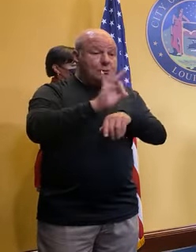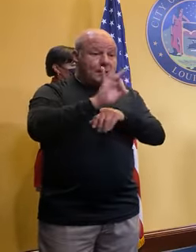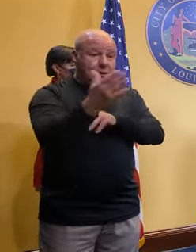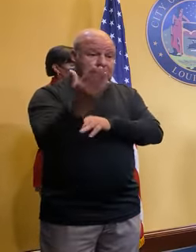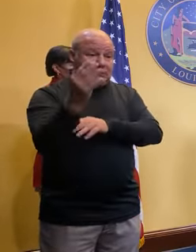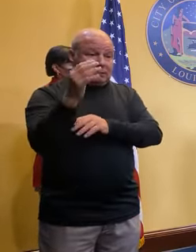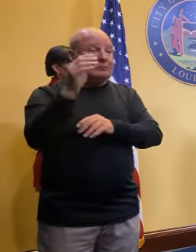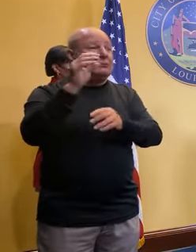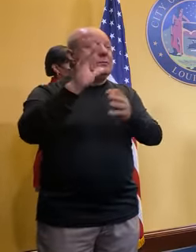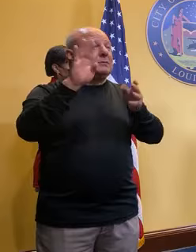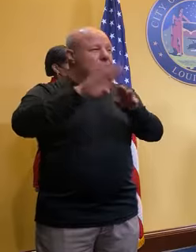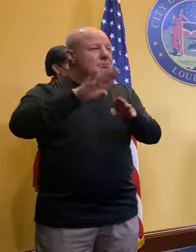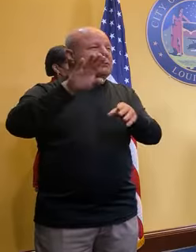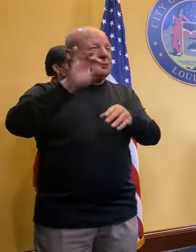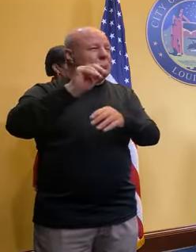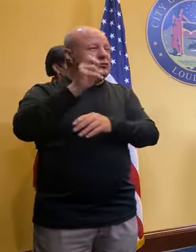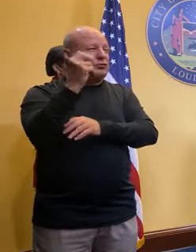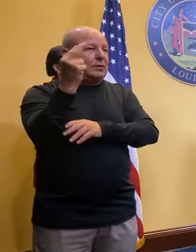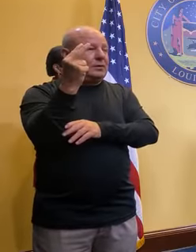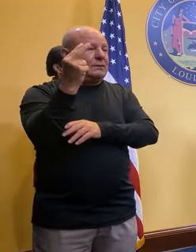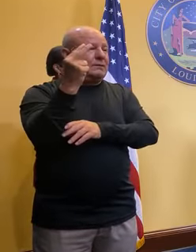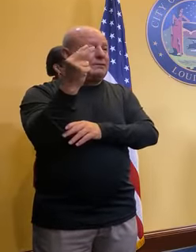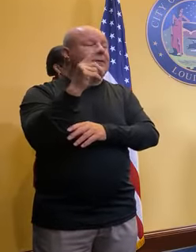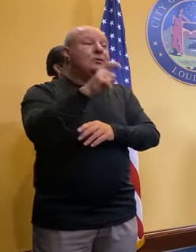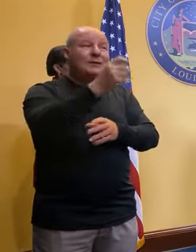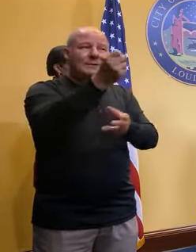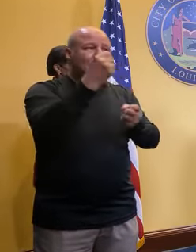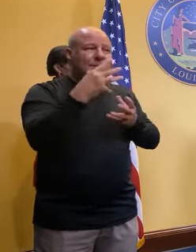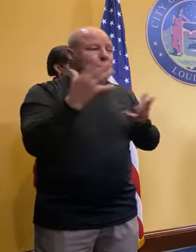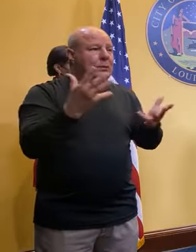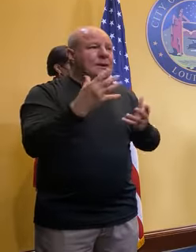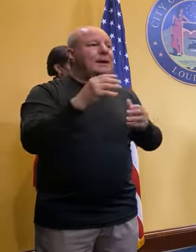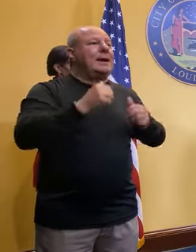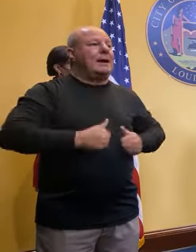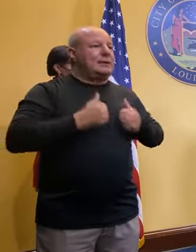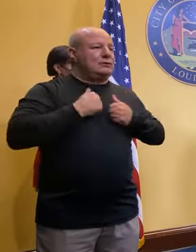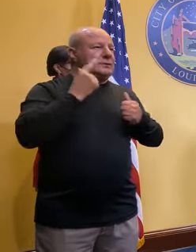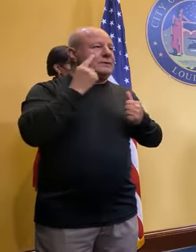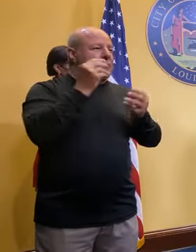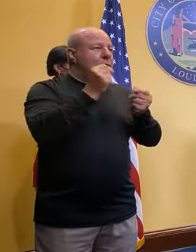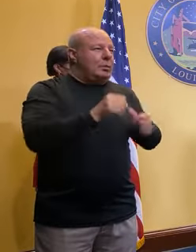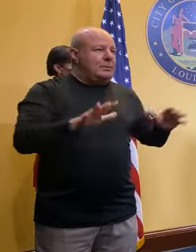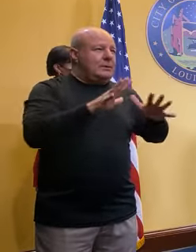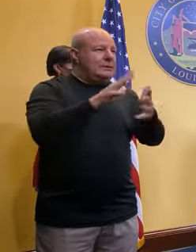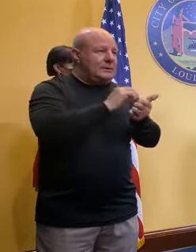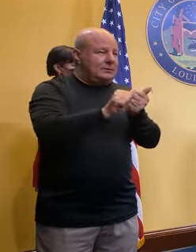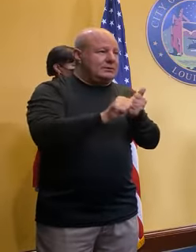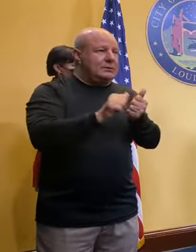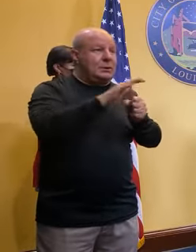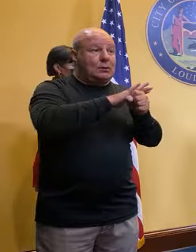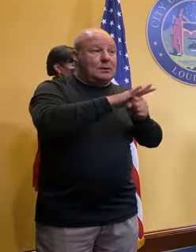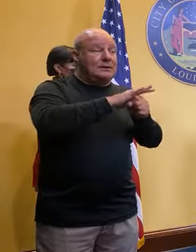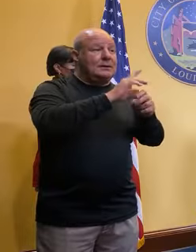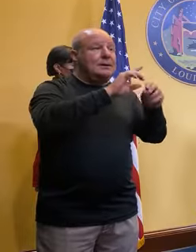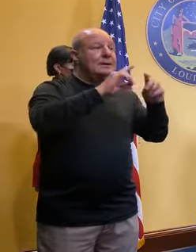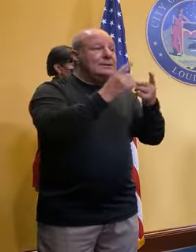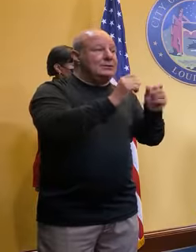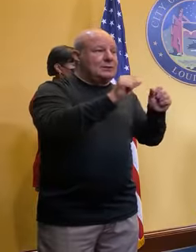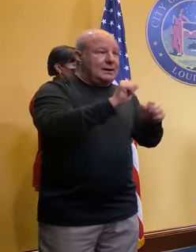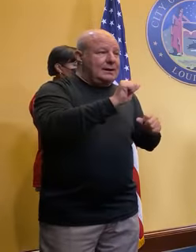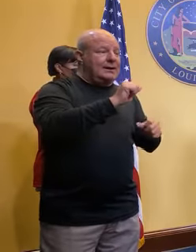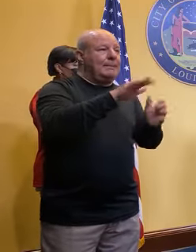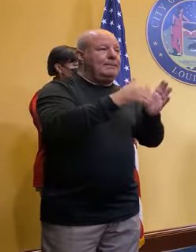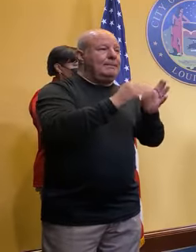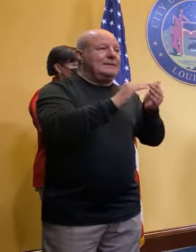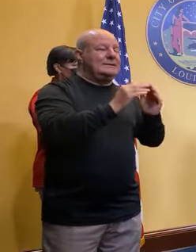supplies last. You'll need to provide an address for the property that is damaged. The locations again, District A, Mid-City